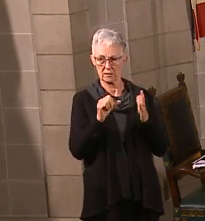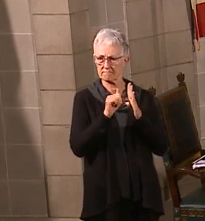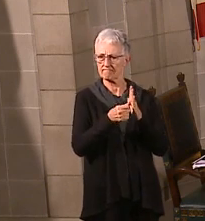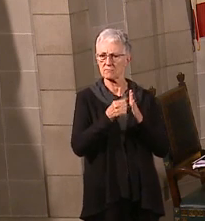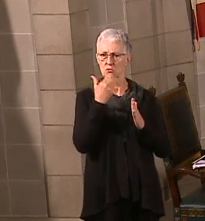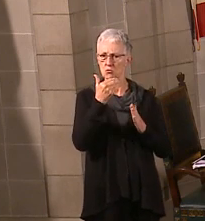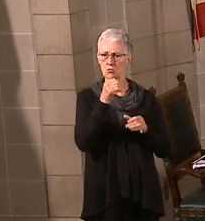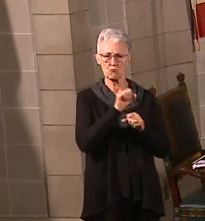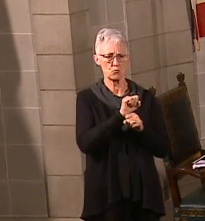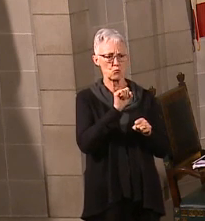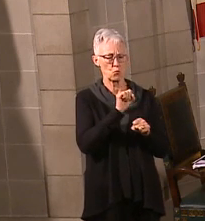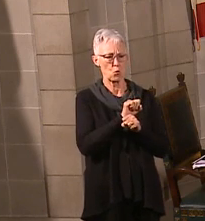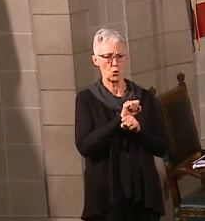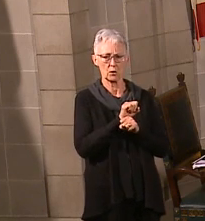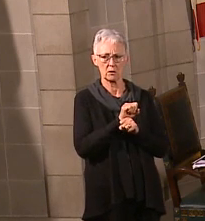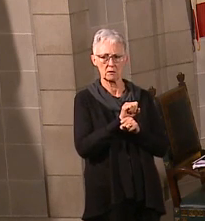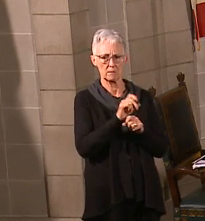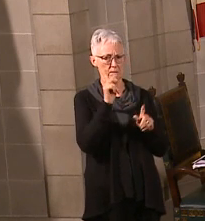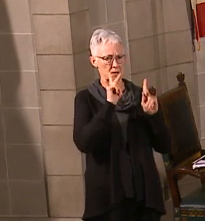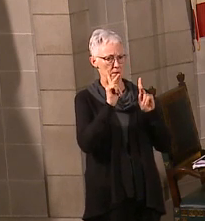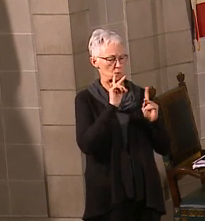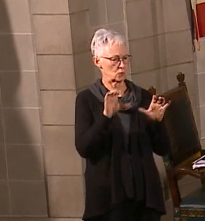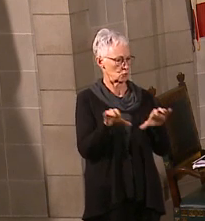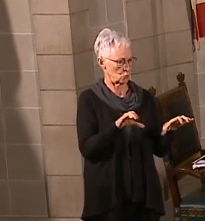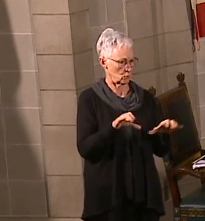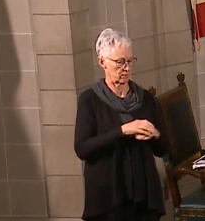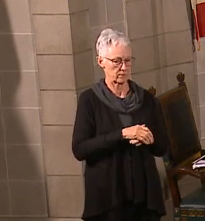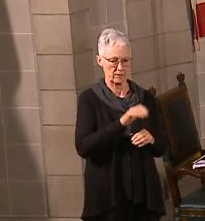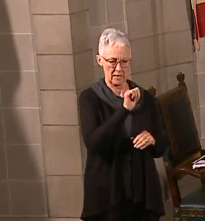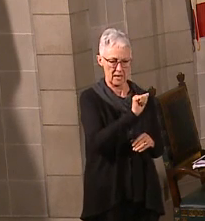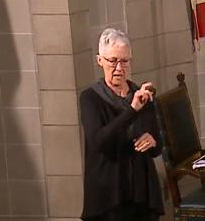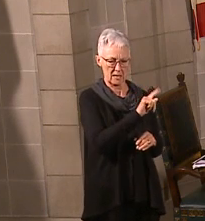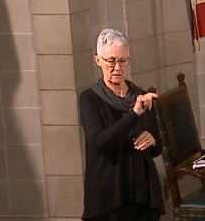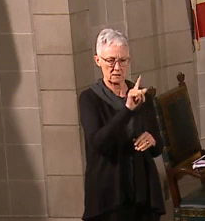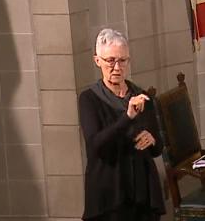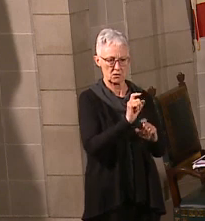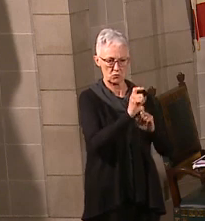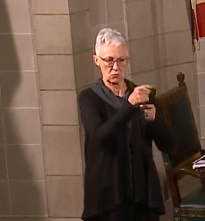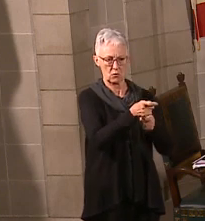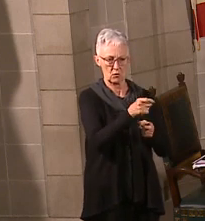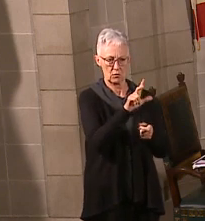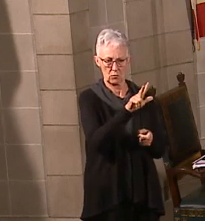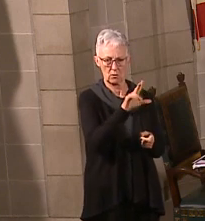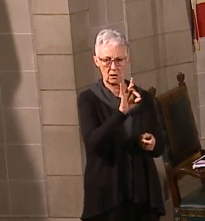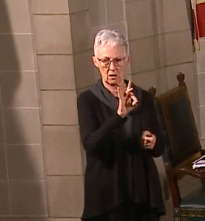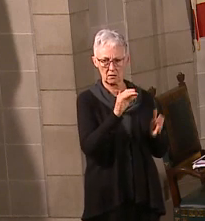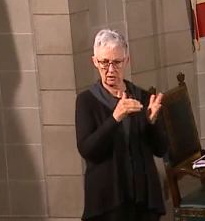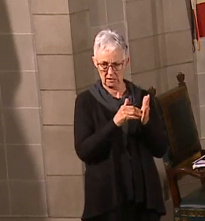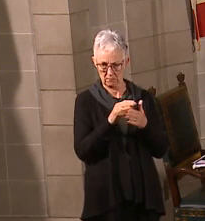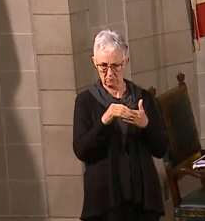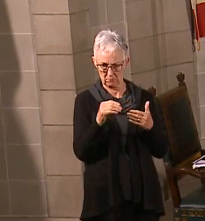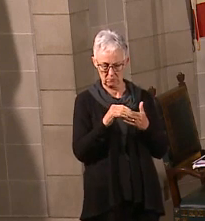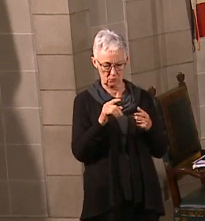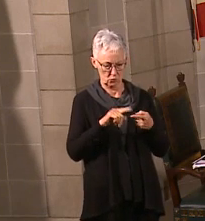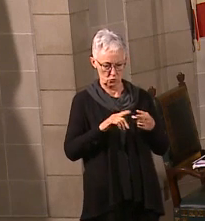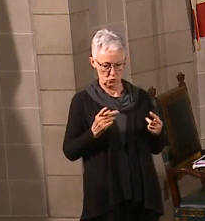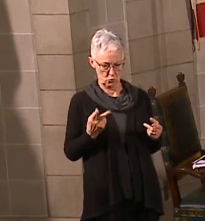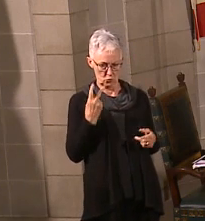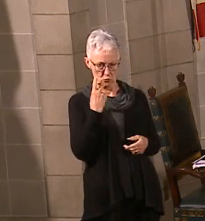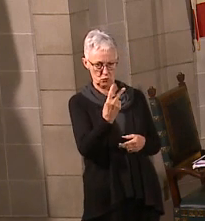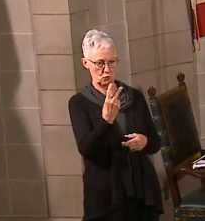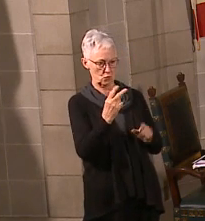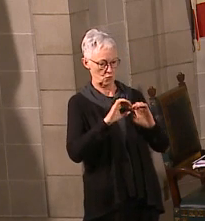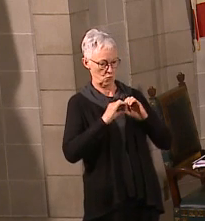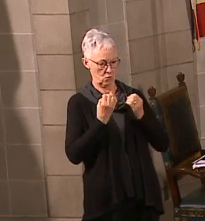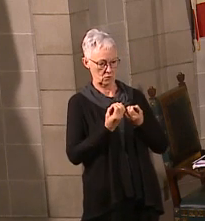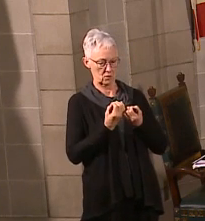find a good news story like this. AT&T is donating $38,000 to 2 organizations here in Lincoln to be able to help people